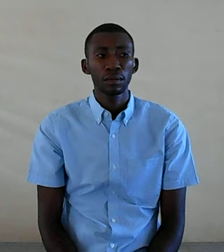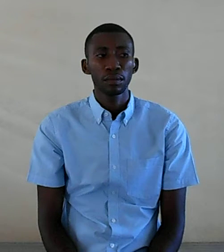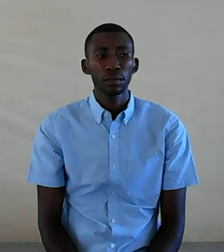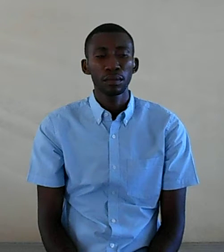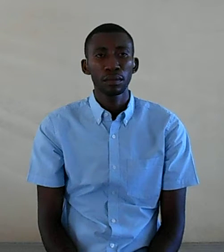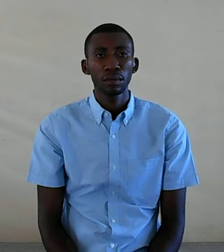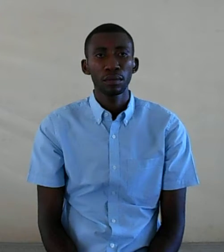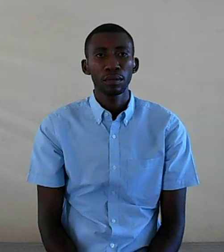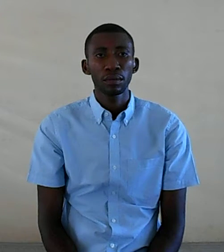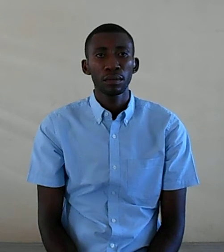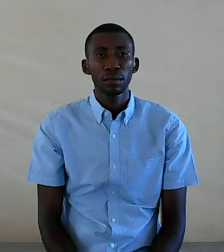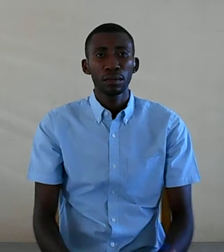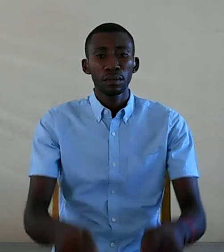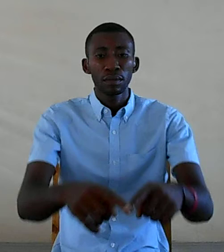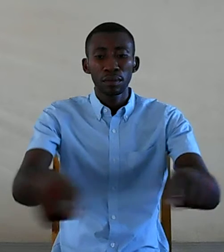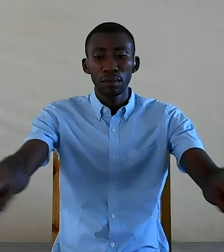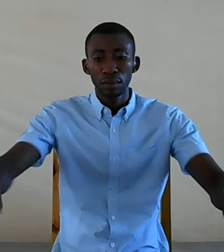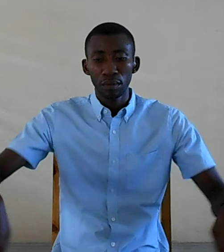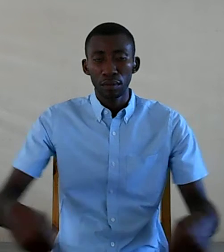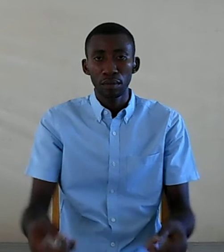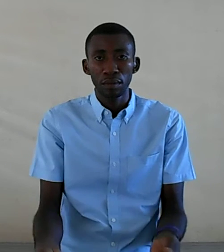Rug. Tapis.